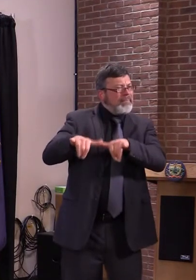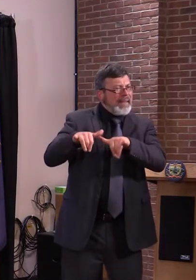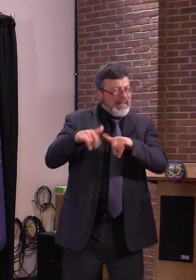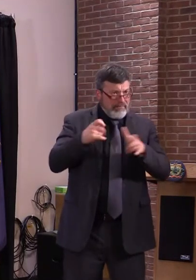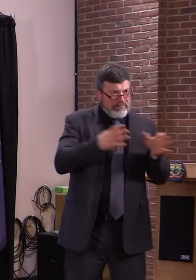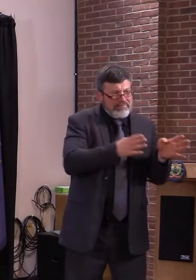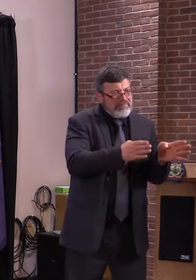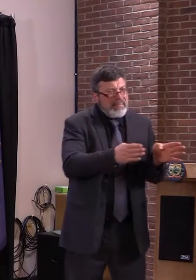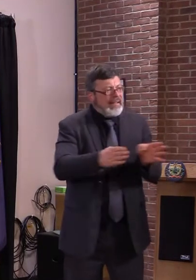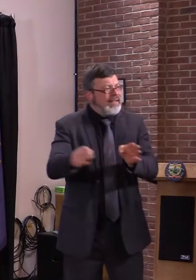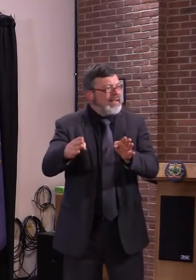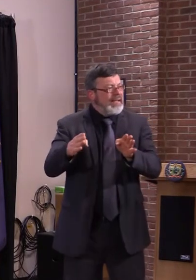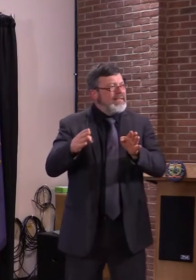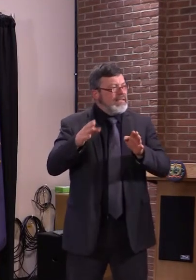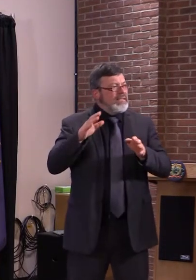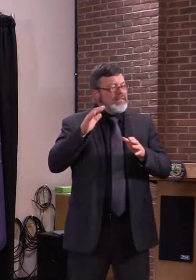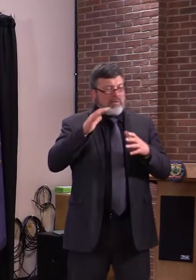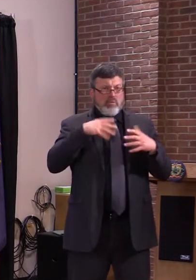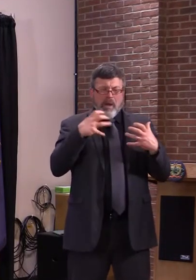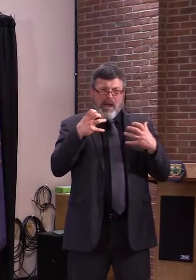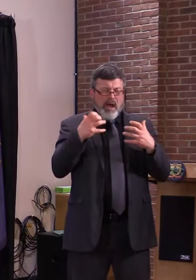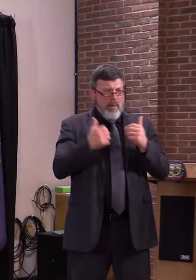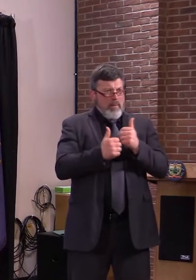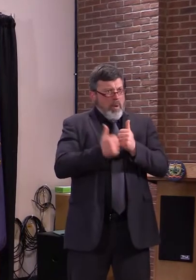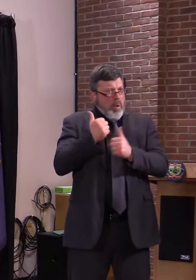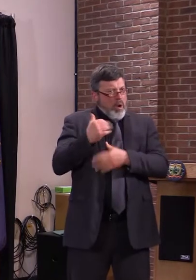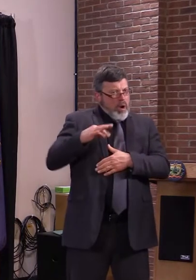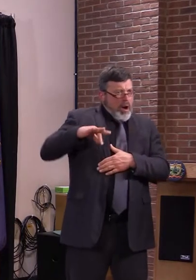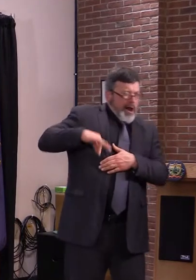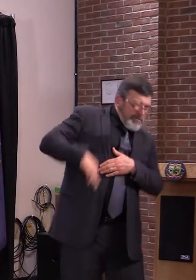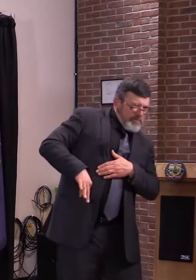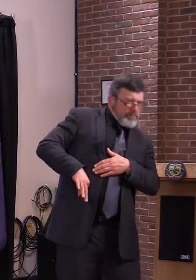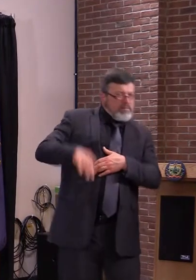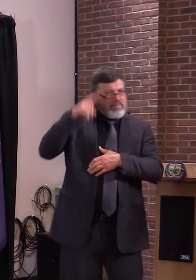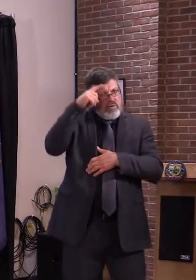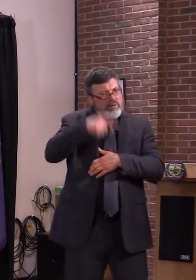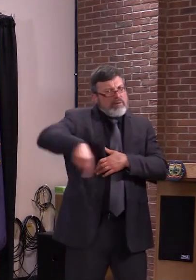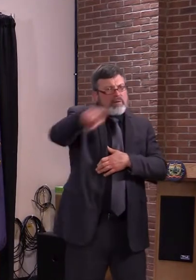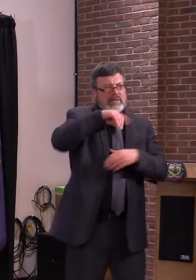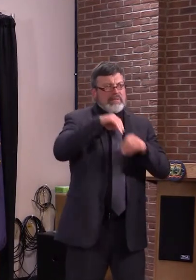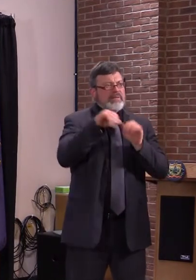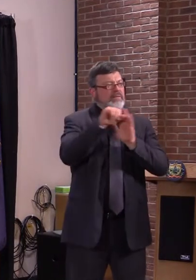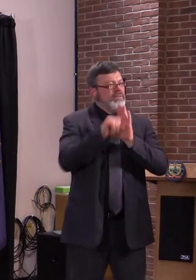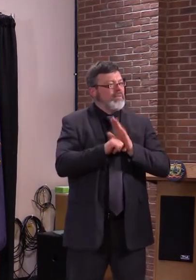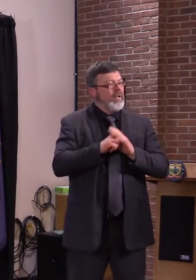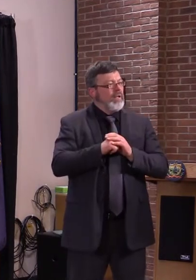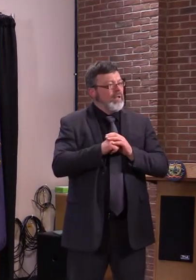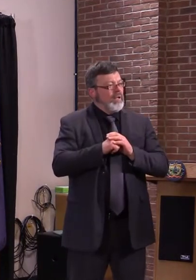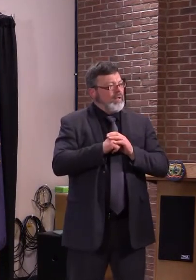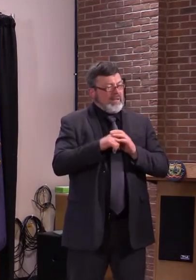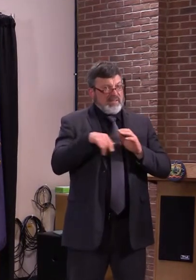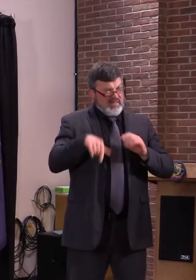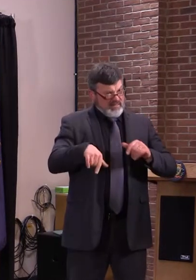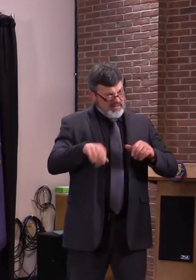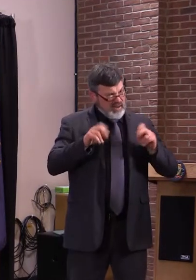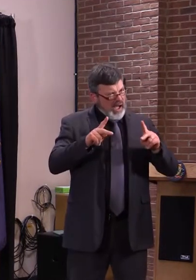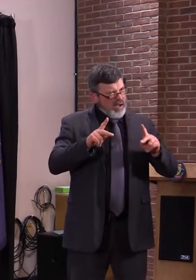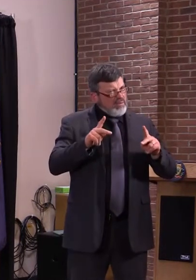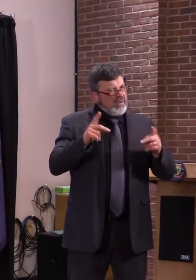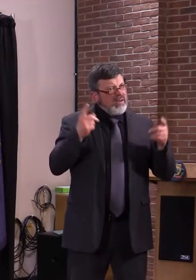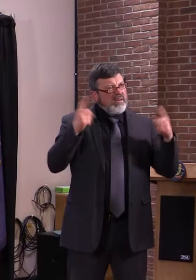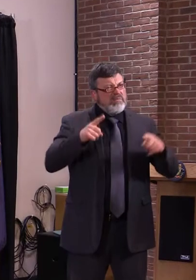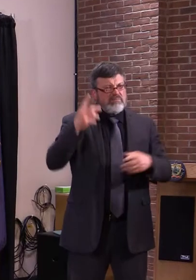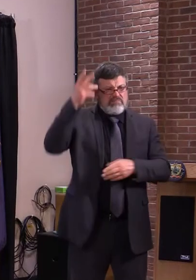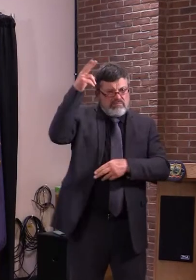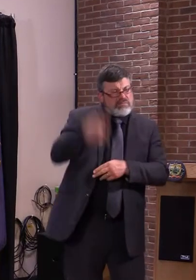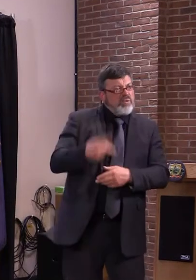the most value out of this once-in-a-lifetime opportunity. It's important we don't change course now and water